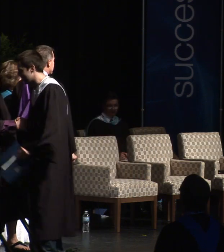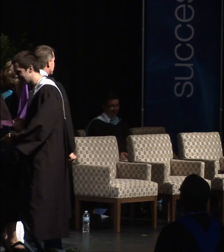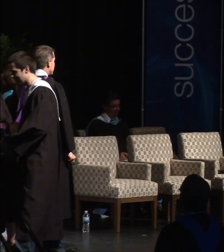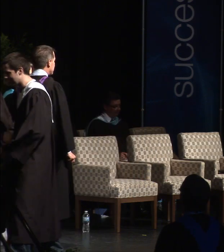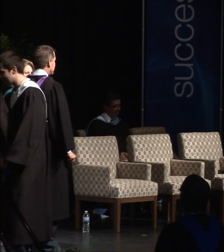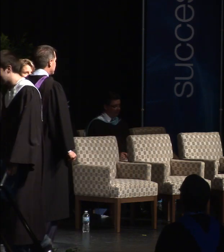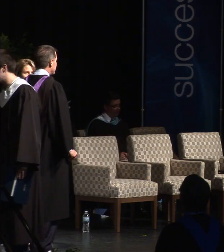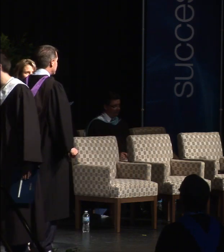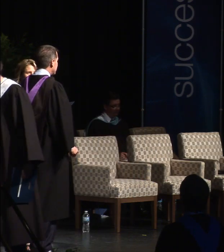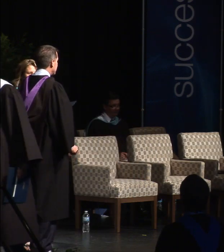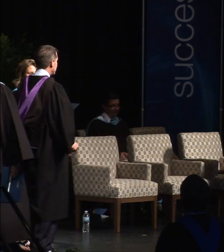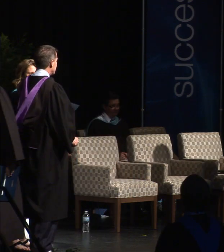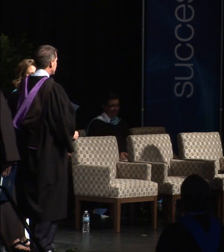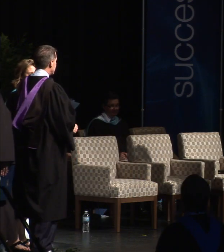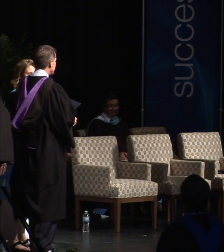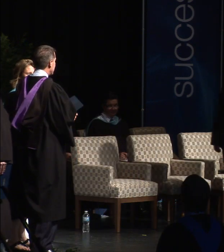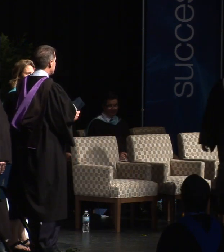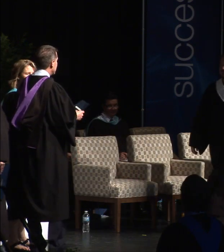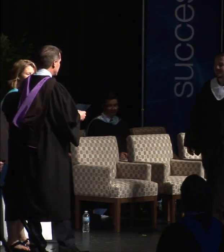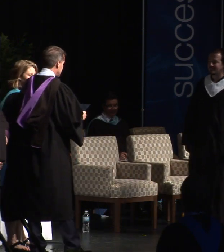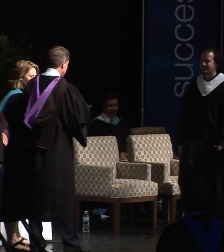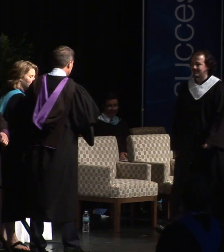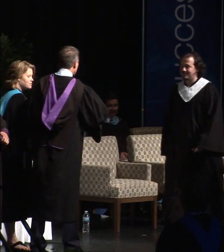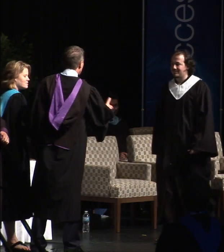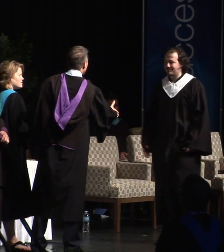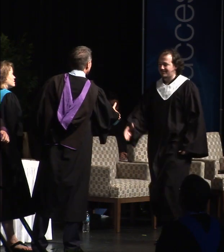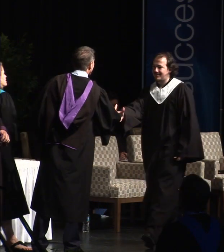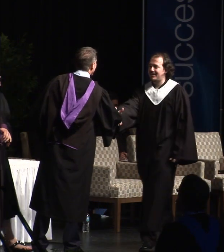Alexander Nathaniel Green.